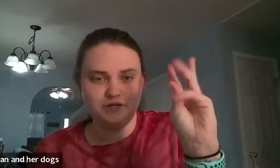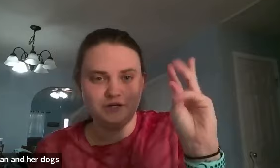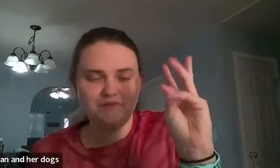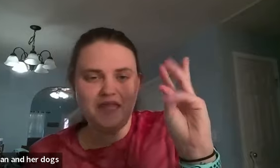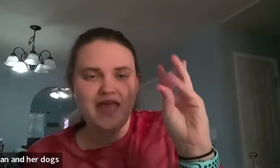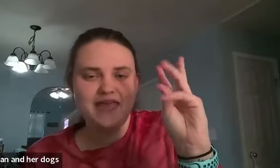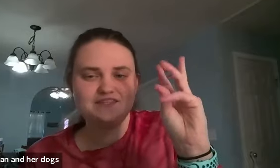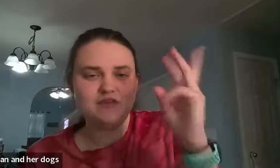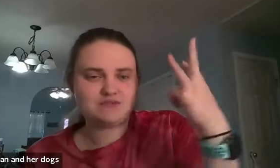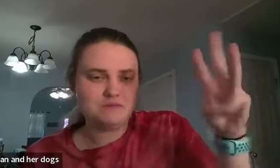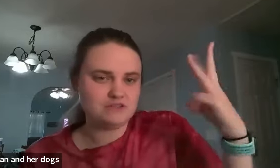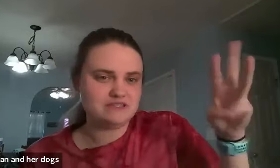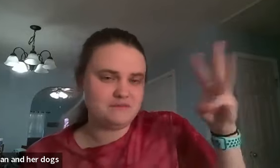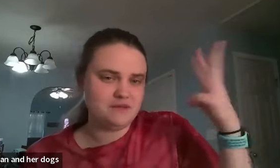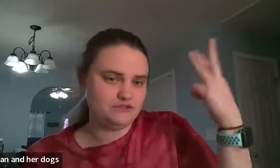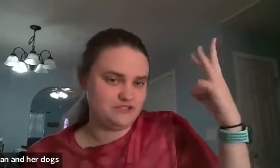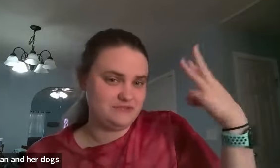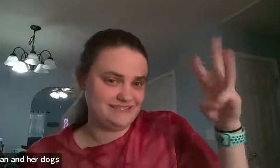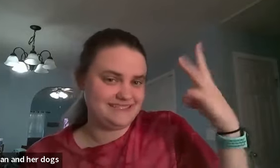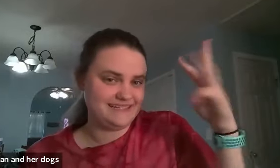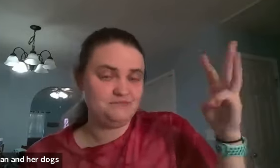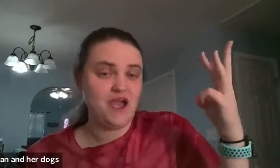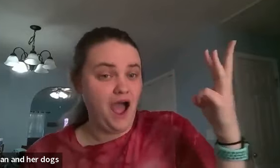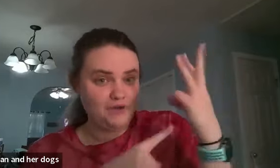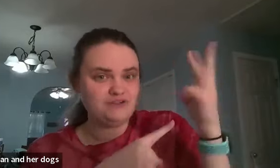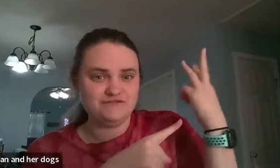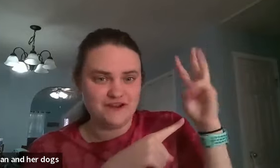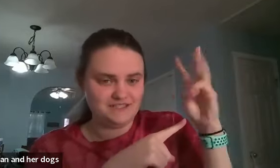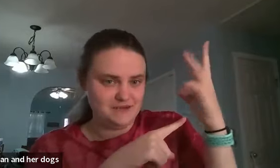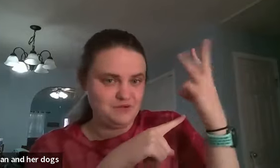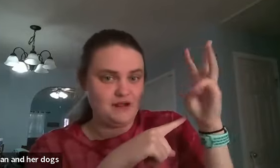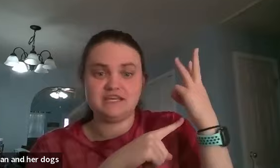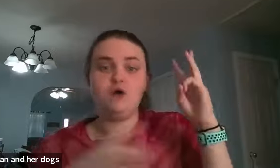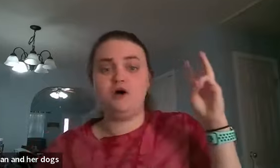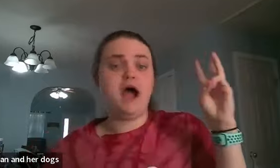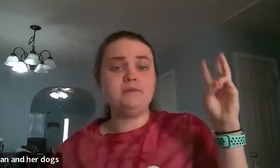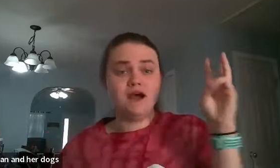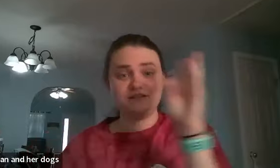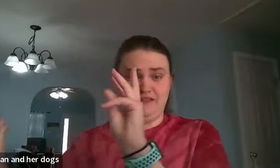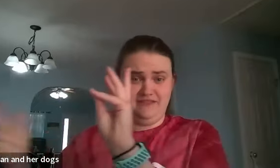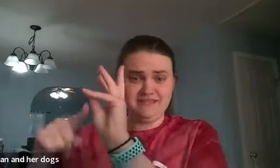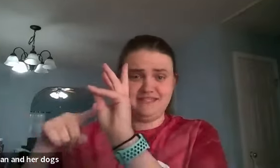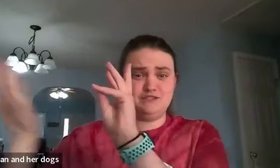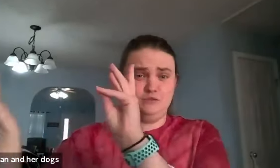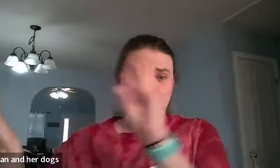weird. And so that's why most of the time people will start with 16. I was very stubborn. I was like, oh no, I'm not doing this. This is weird.